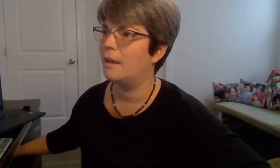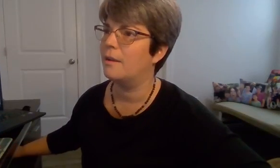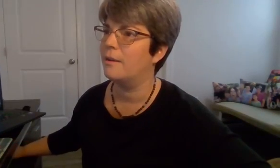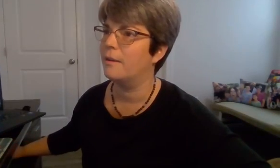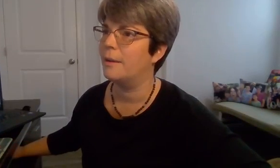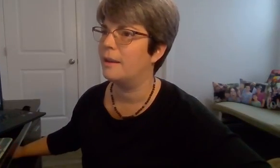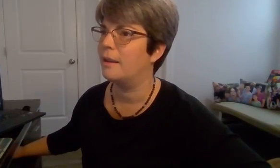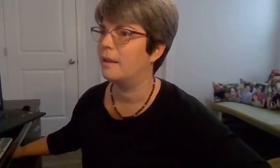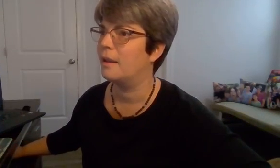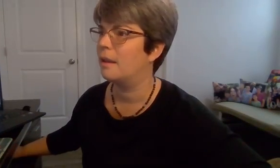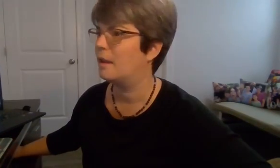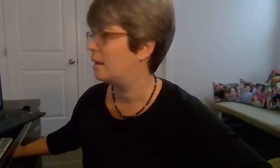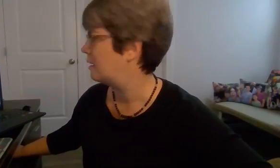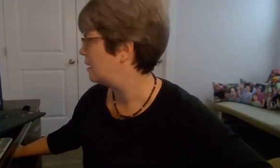Oh,